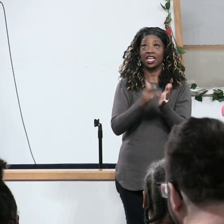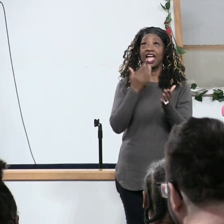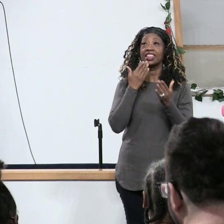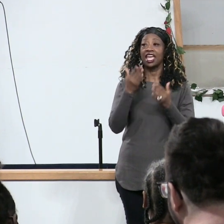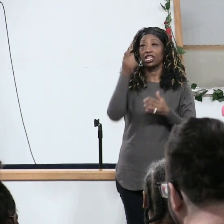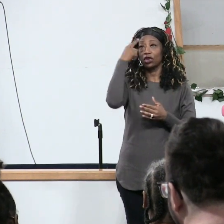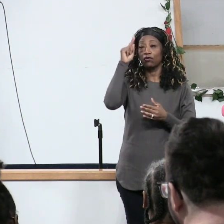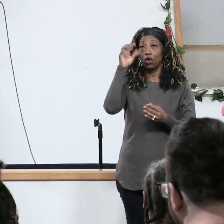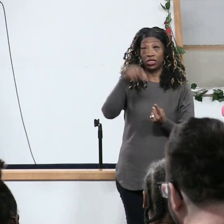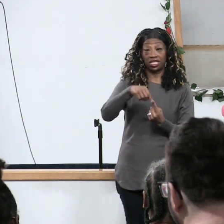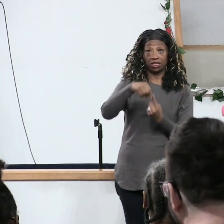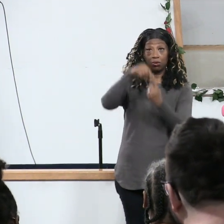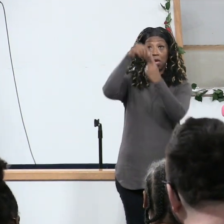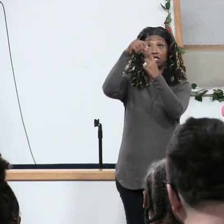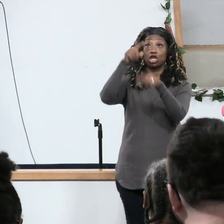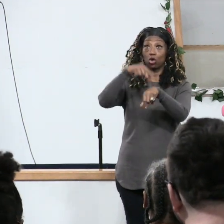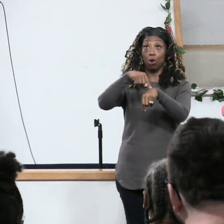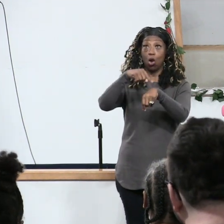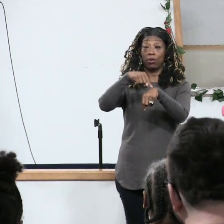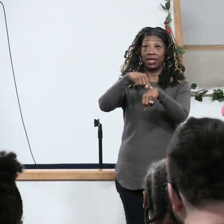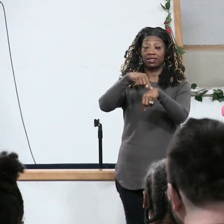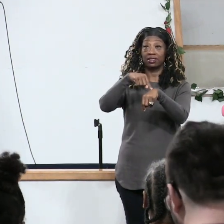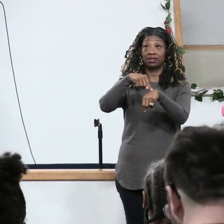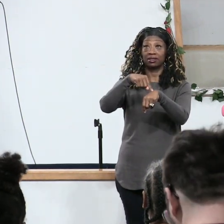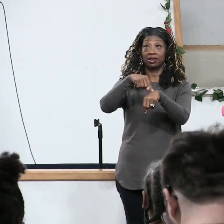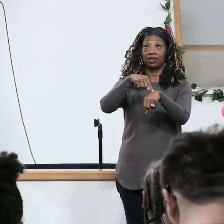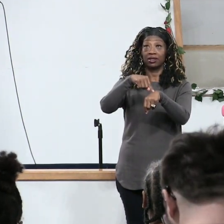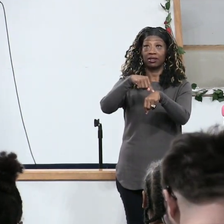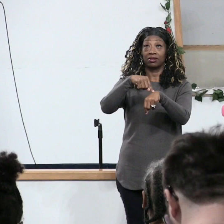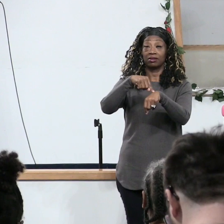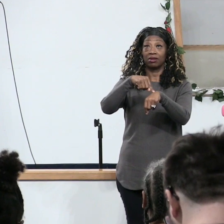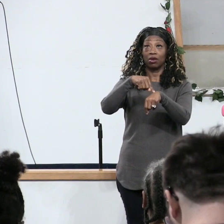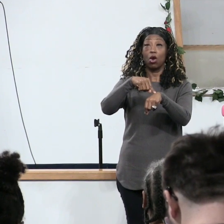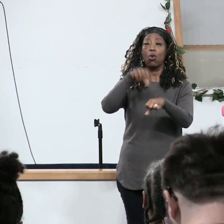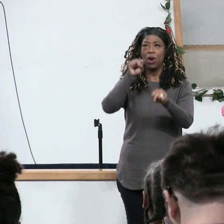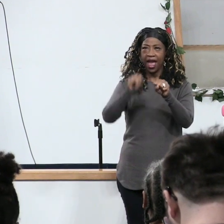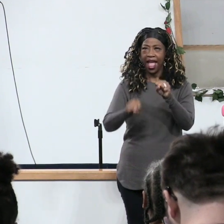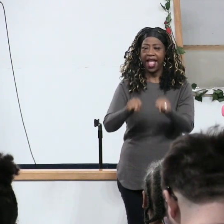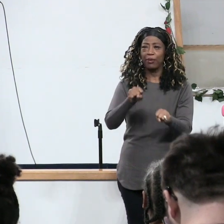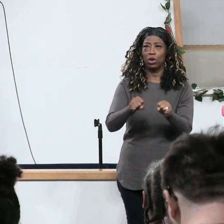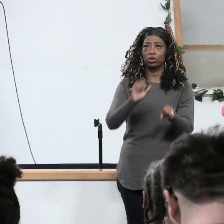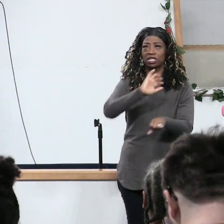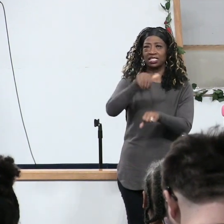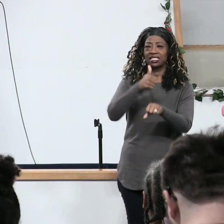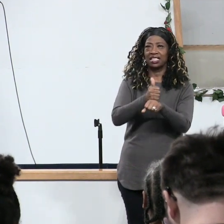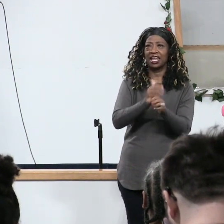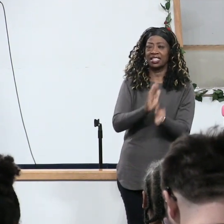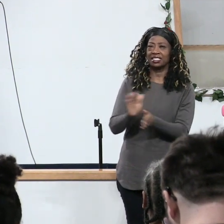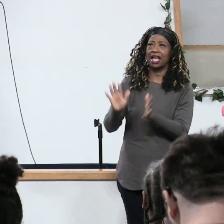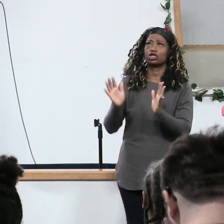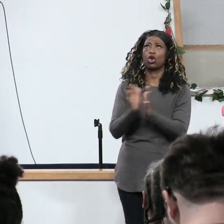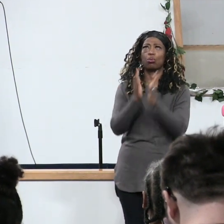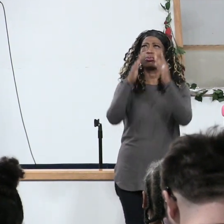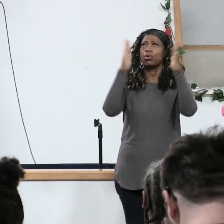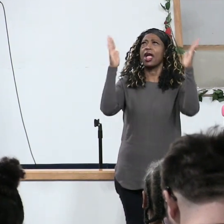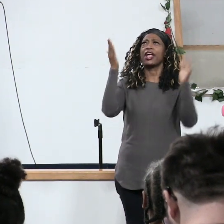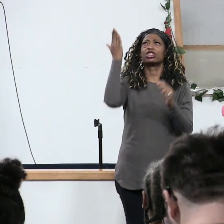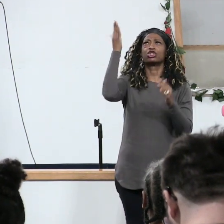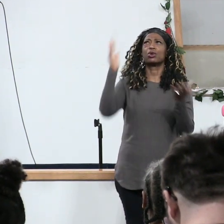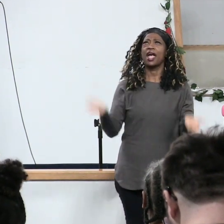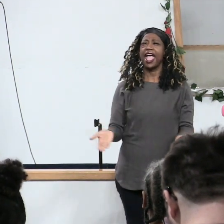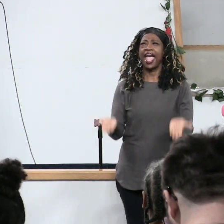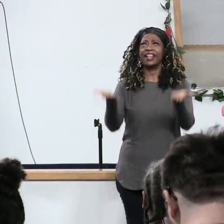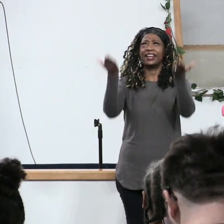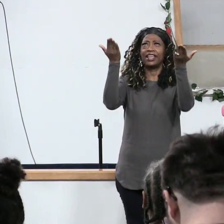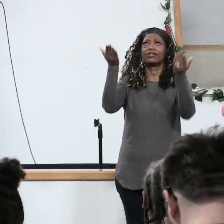Thank you for this special moment, dear God. We're able to set aside to be able to praise you and to lift you